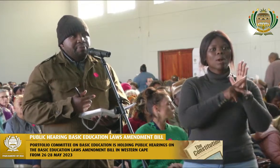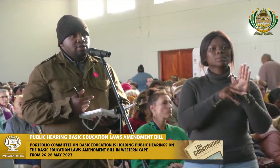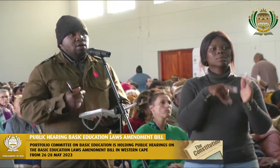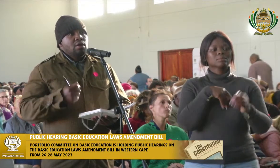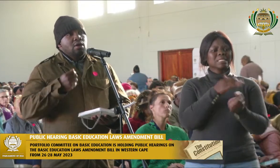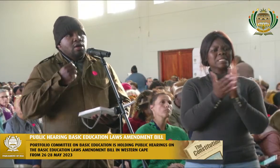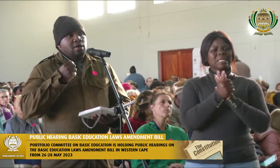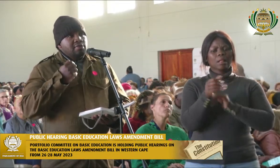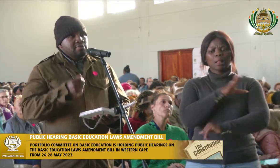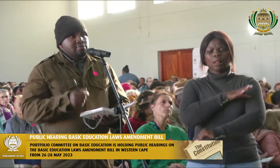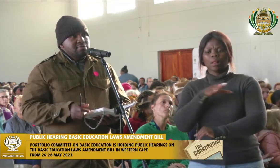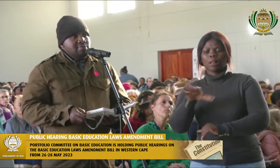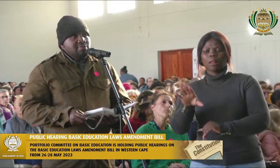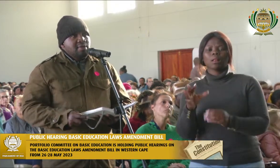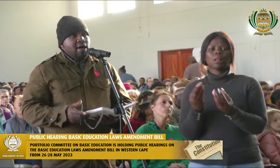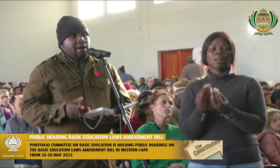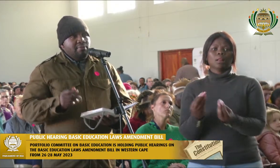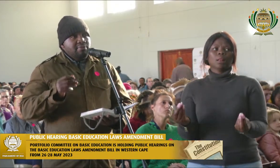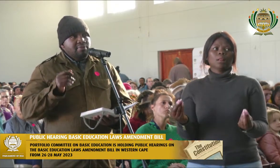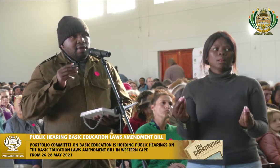young people.